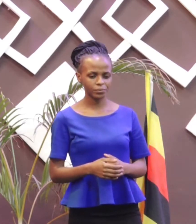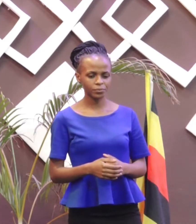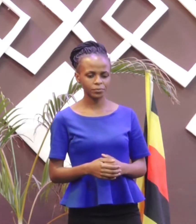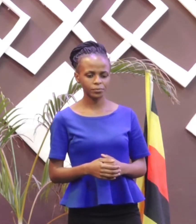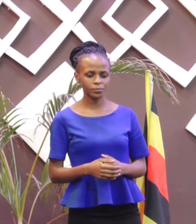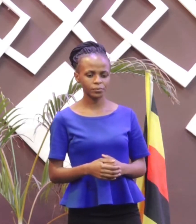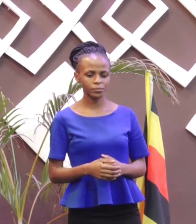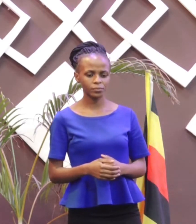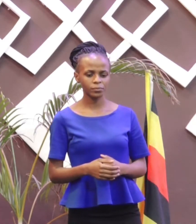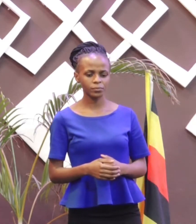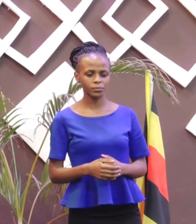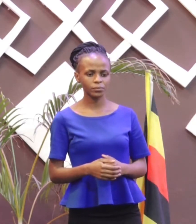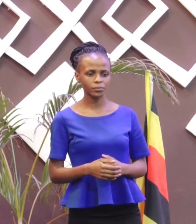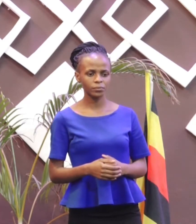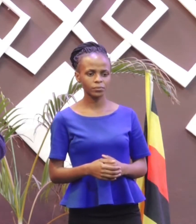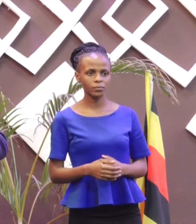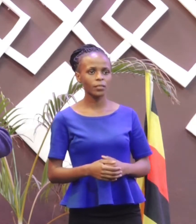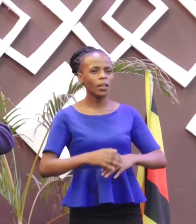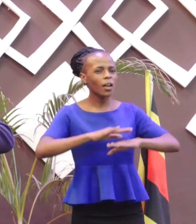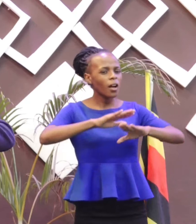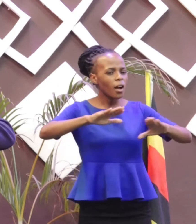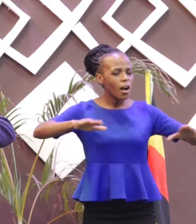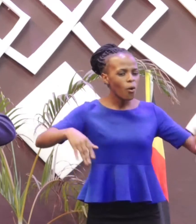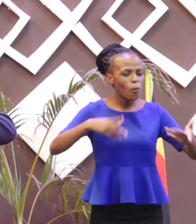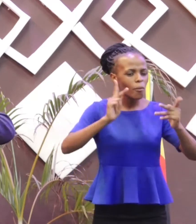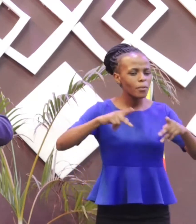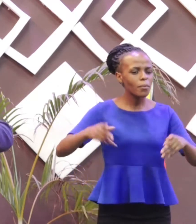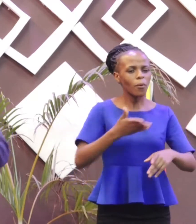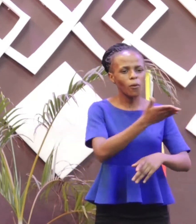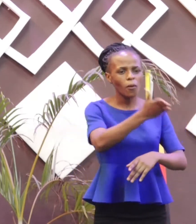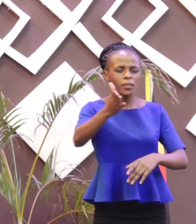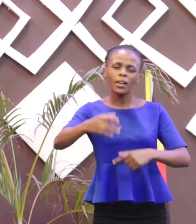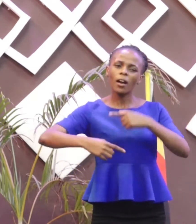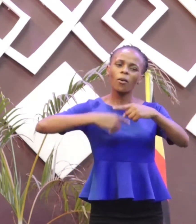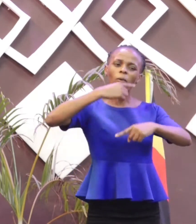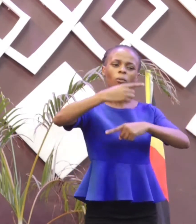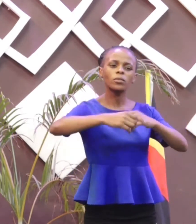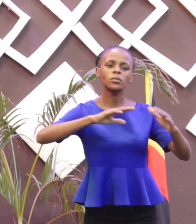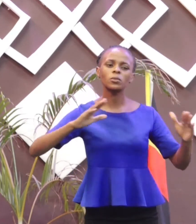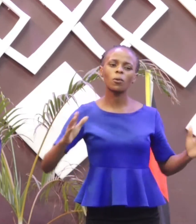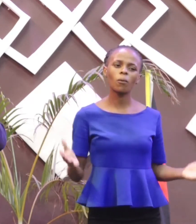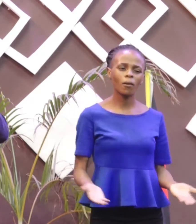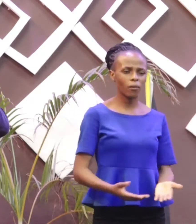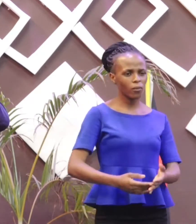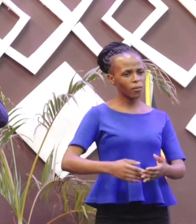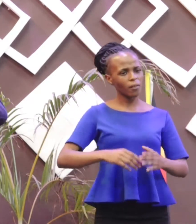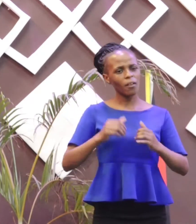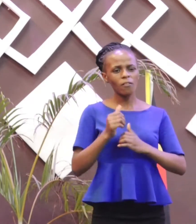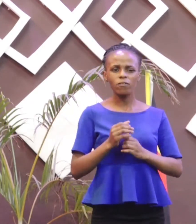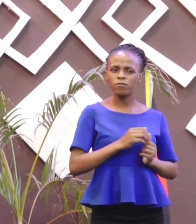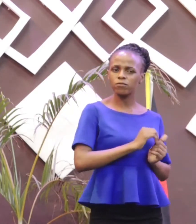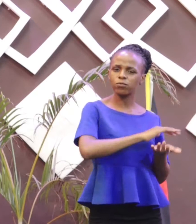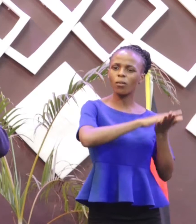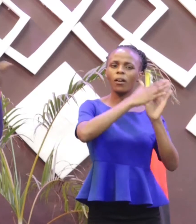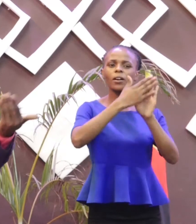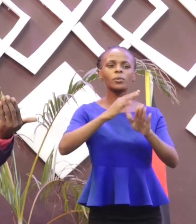bwe zityo ze tuba tukolako mu bulamu bwaffe. How did those guys move on with the vision yet